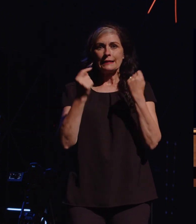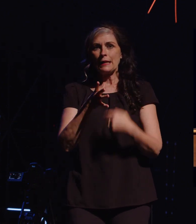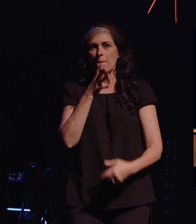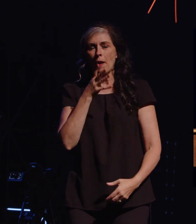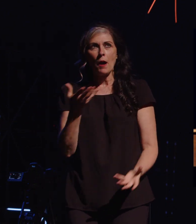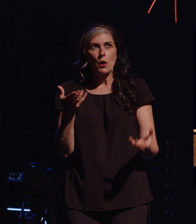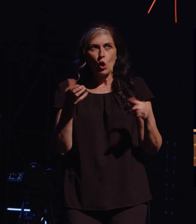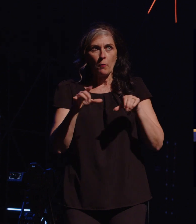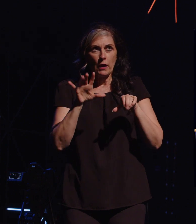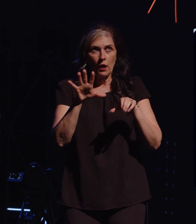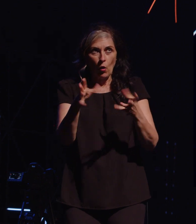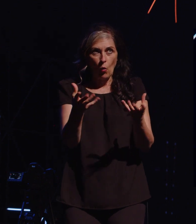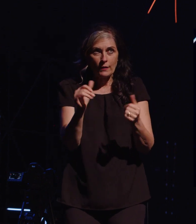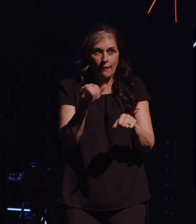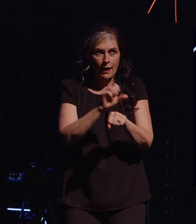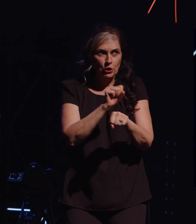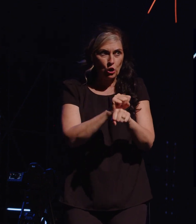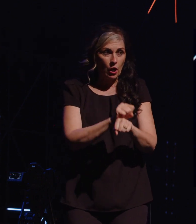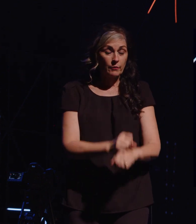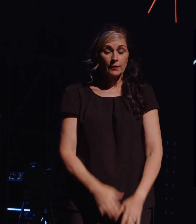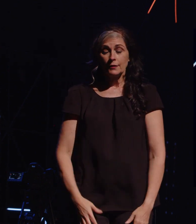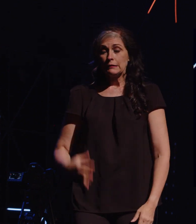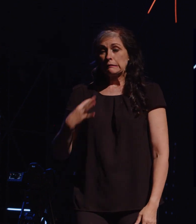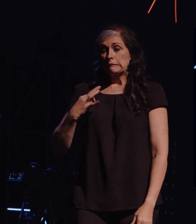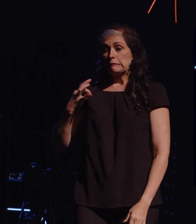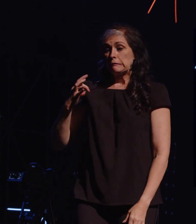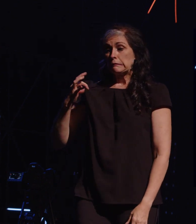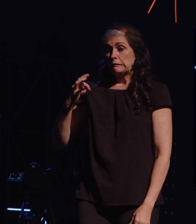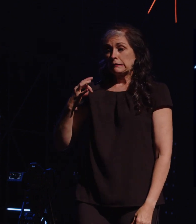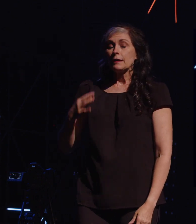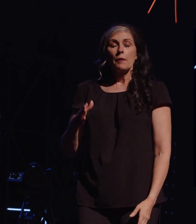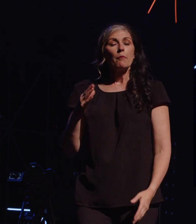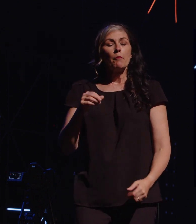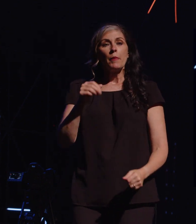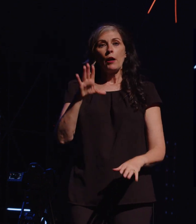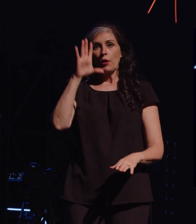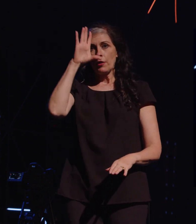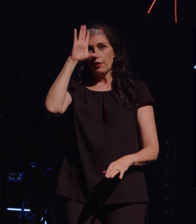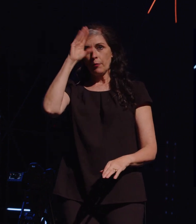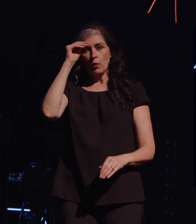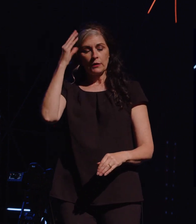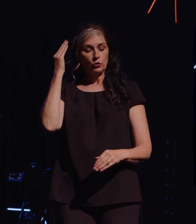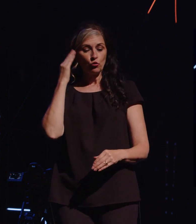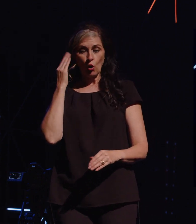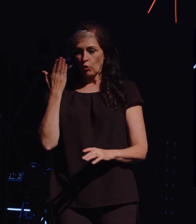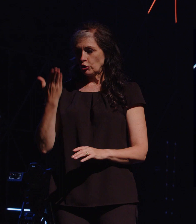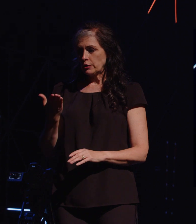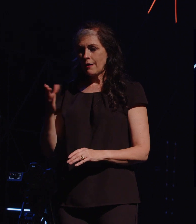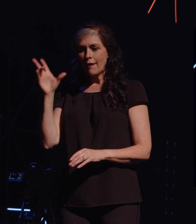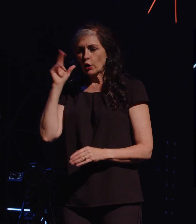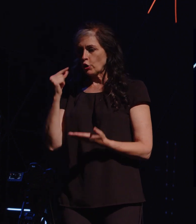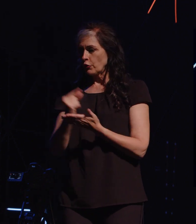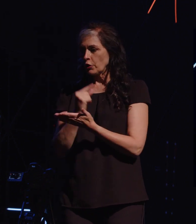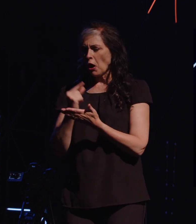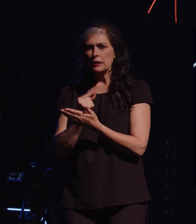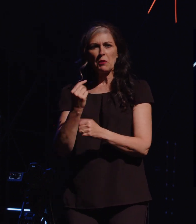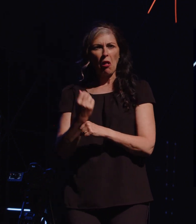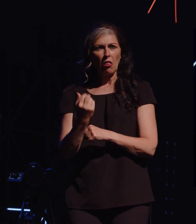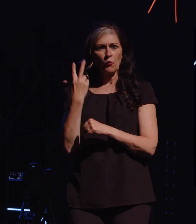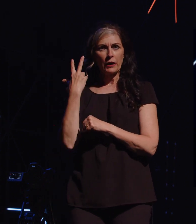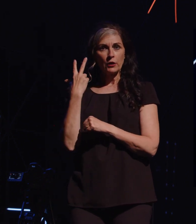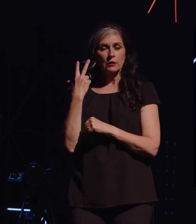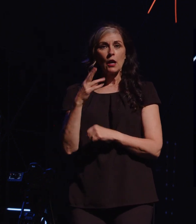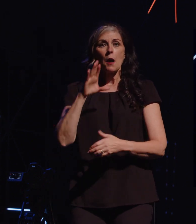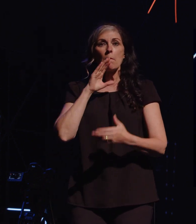right? And I said, who wants to be team mom? We need one. She said, I'll do it. We got to know her. She'd never heard the gospel before. This was about 3-4 years ago.